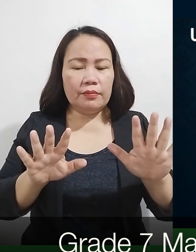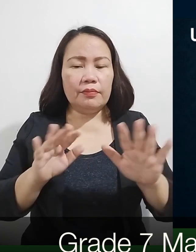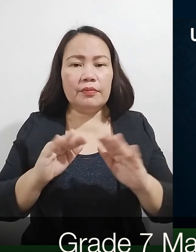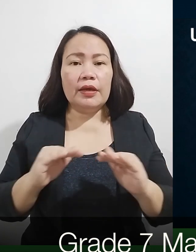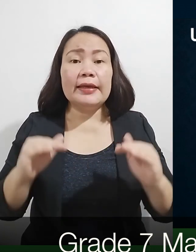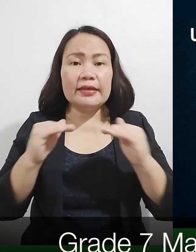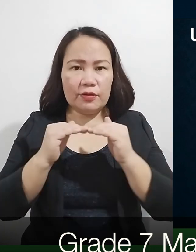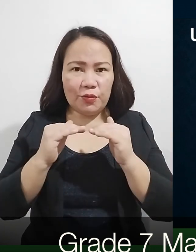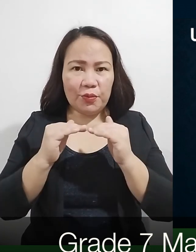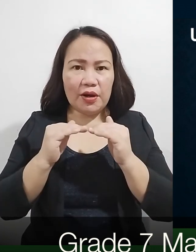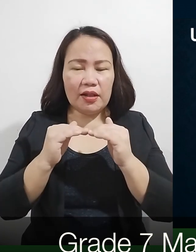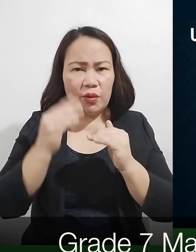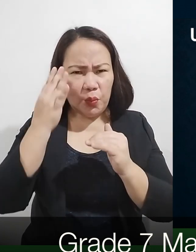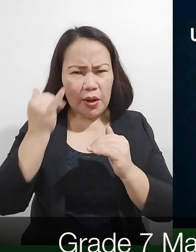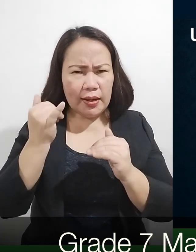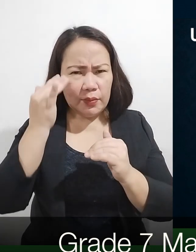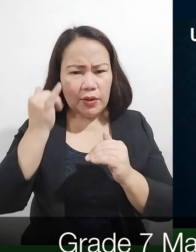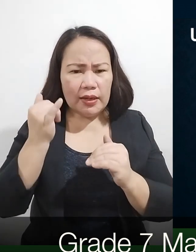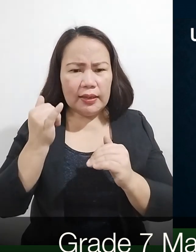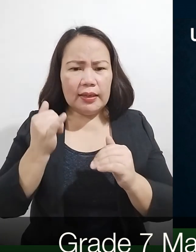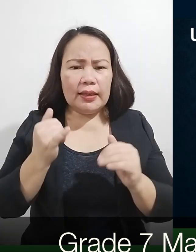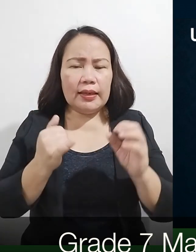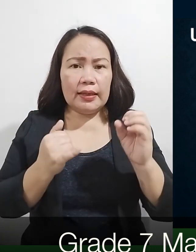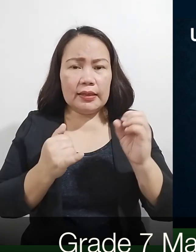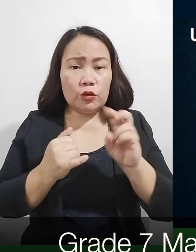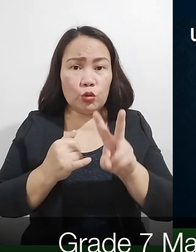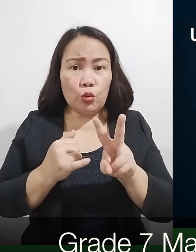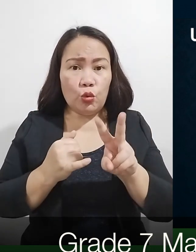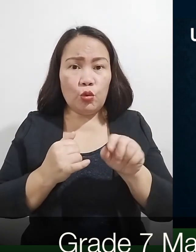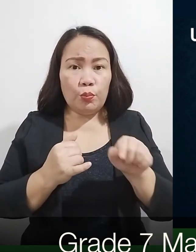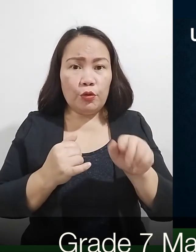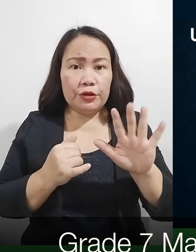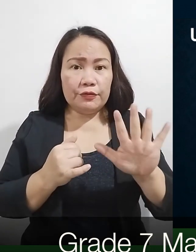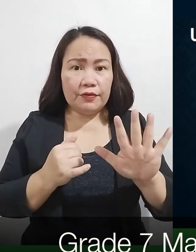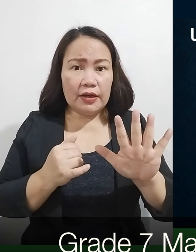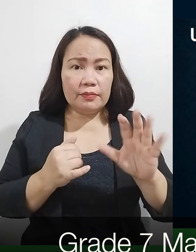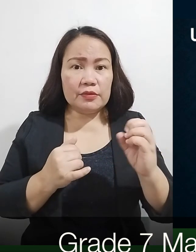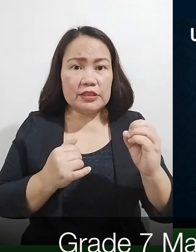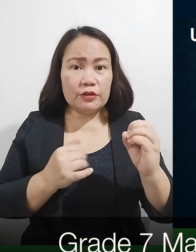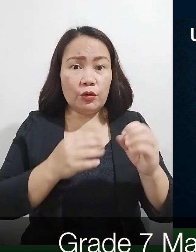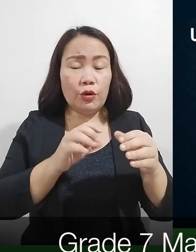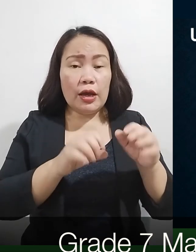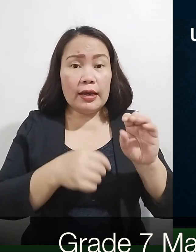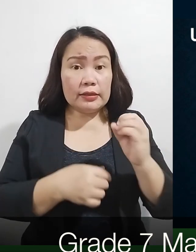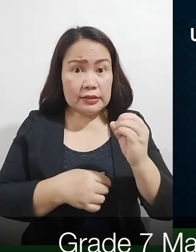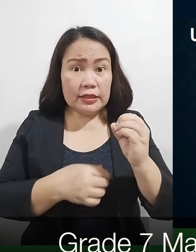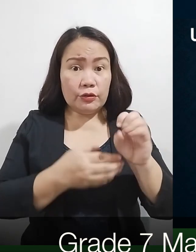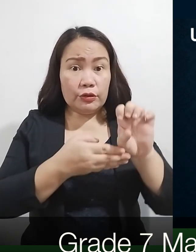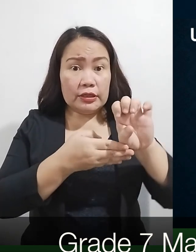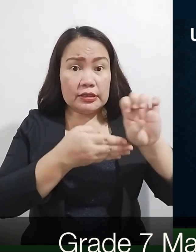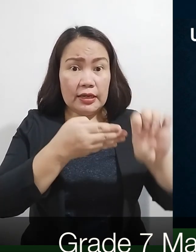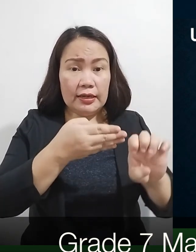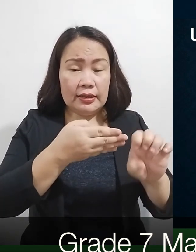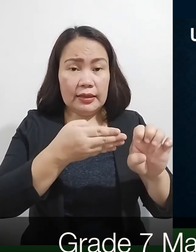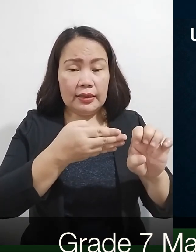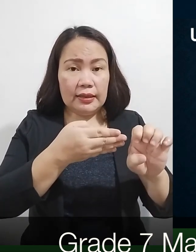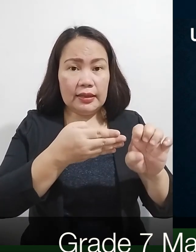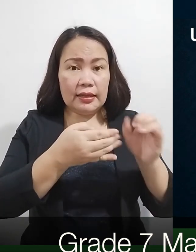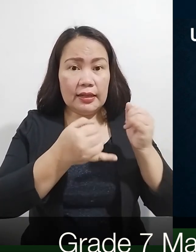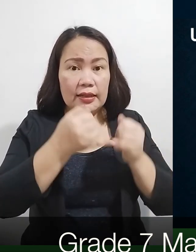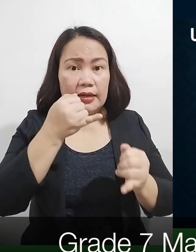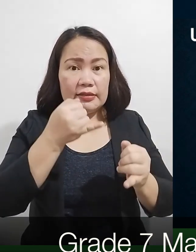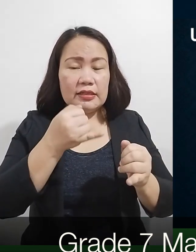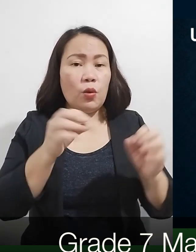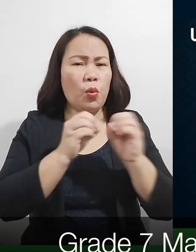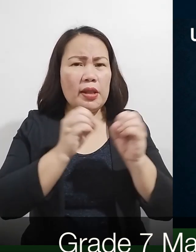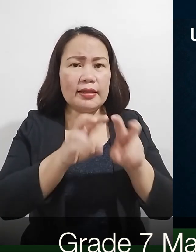lesser? They are equal. Why? Since ang 0 natin ay nasa dulo. So, kapag nasa dulo